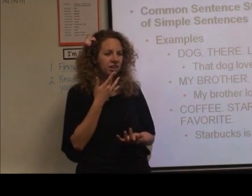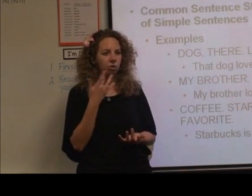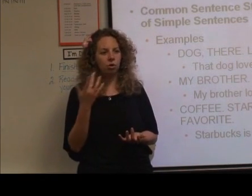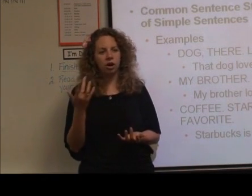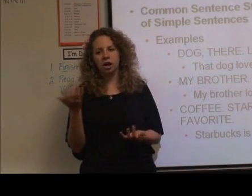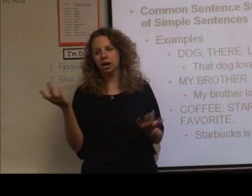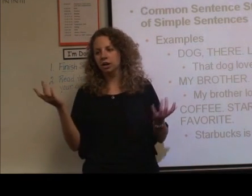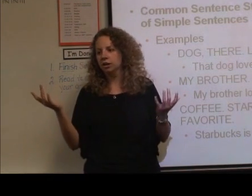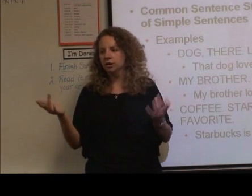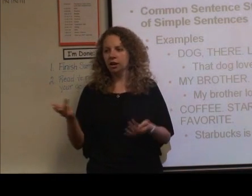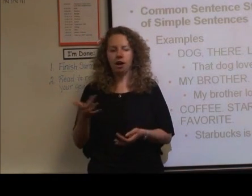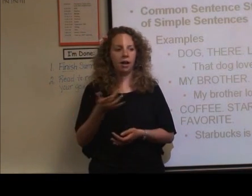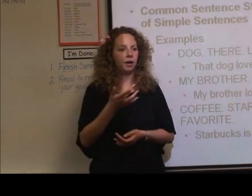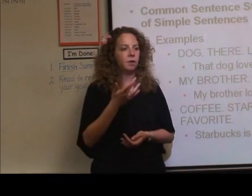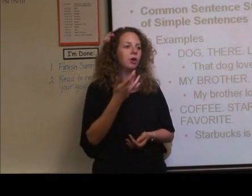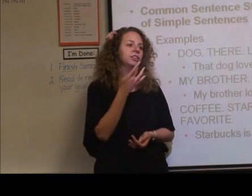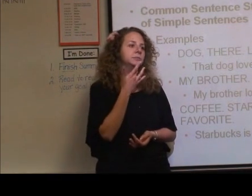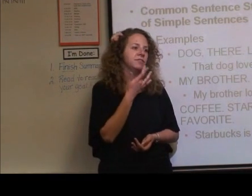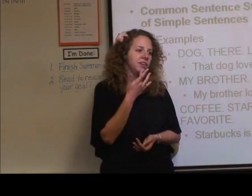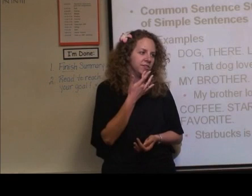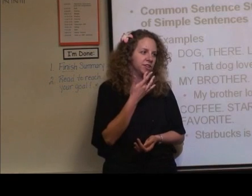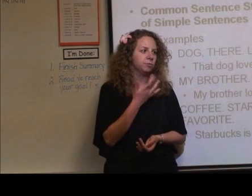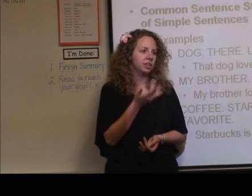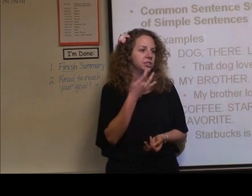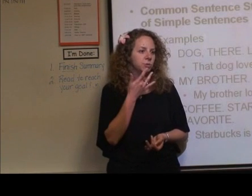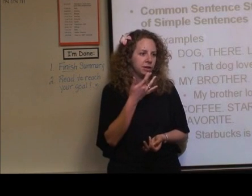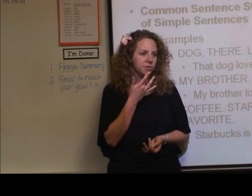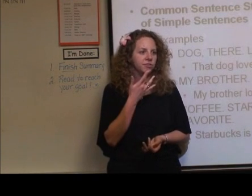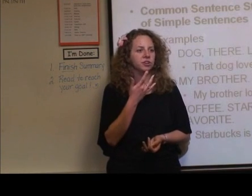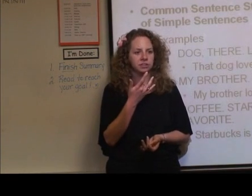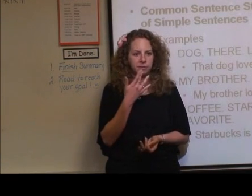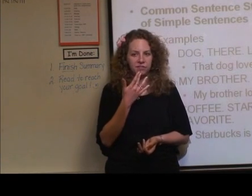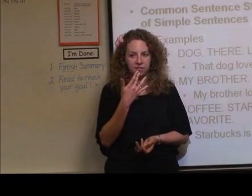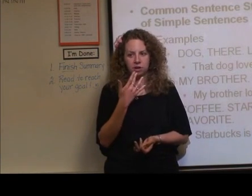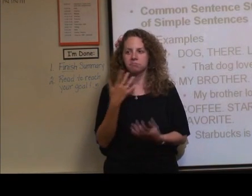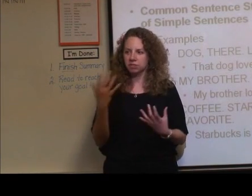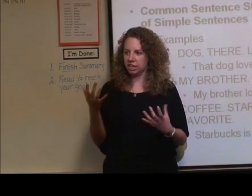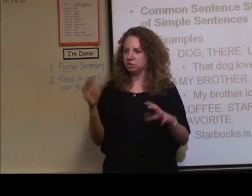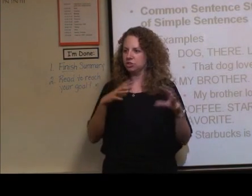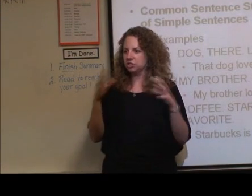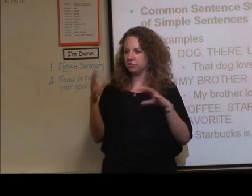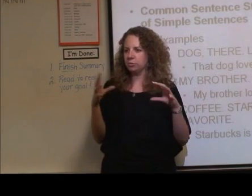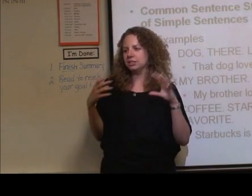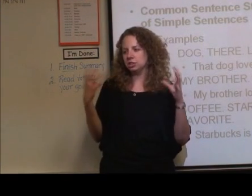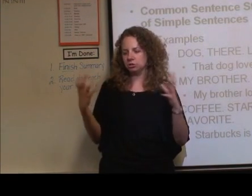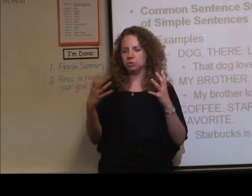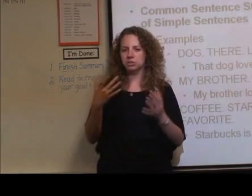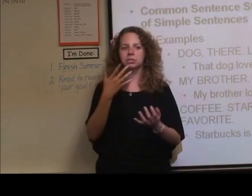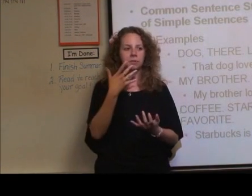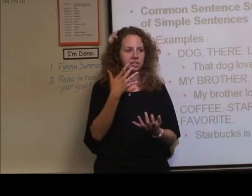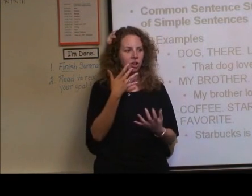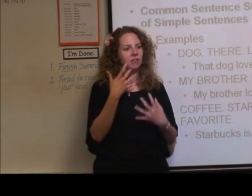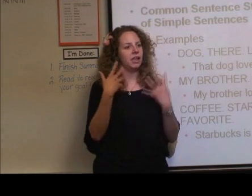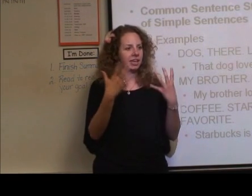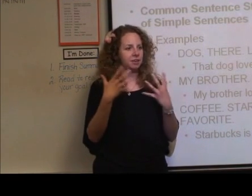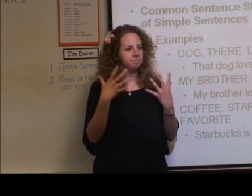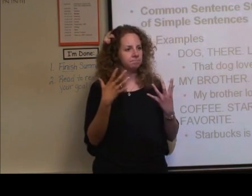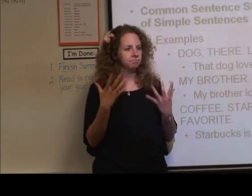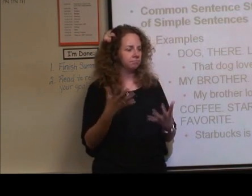one, or, oh, that's my favorite. That's the one I prefer. It's my favorite. Okay, so there's different ways that you can use this, but it's all like